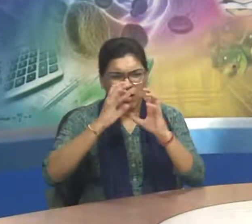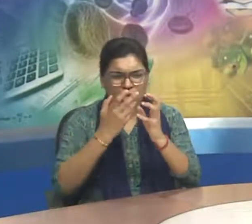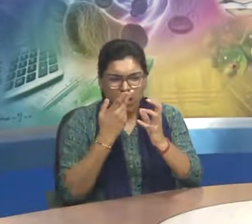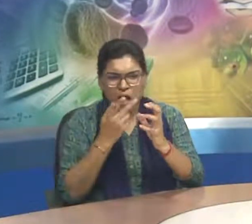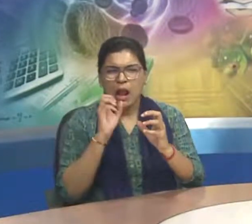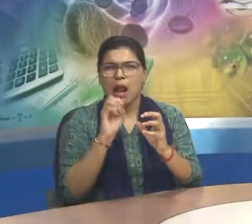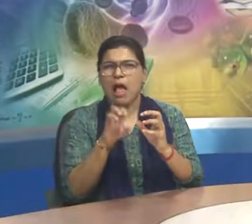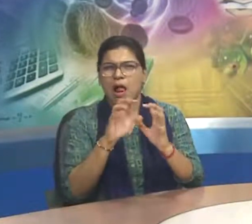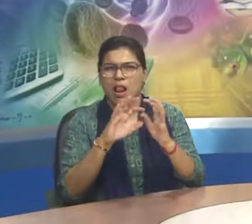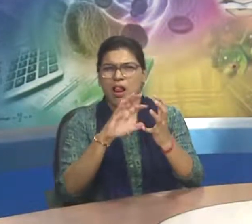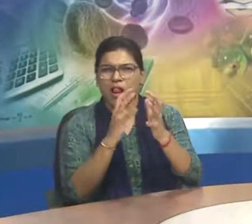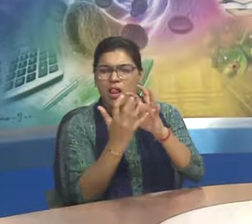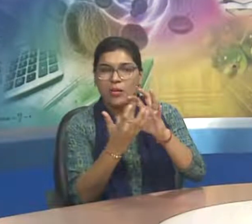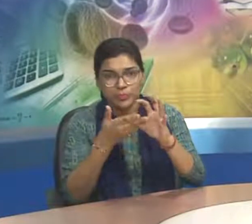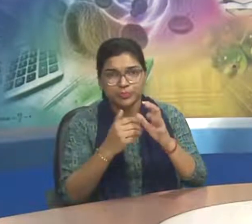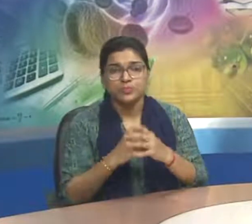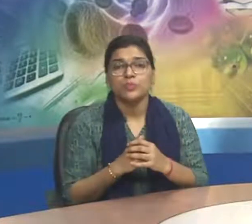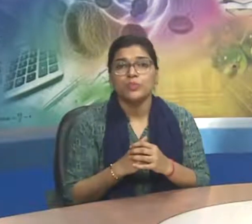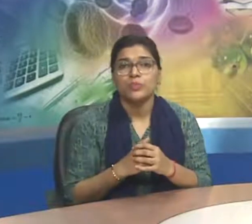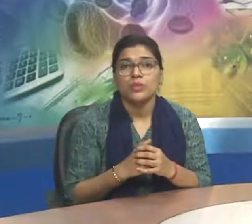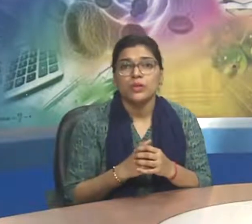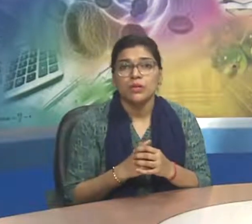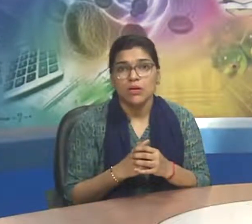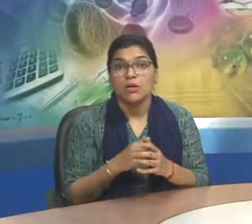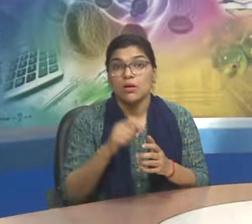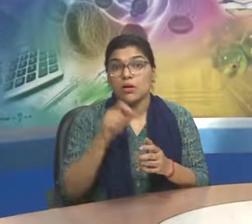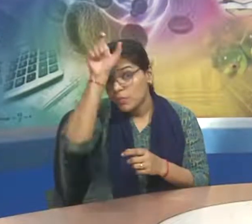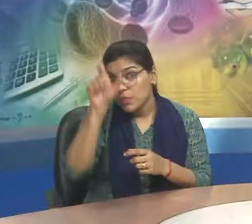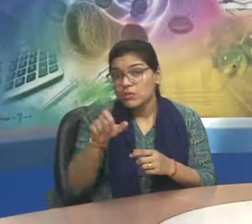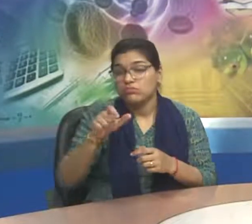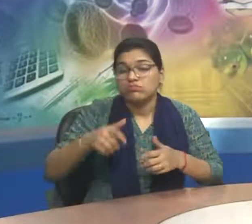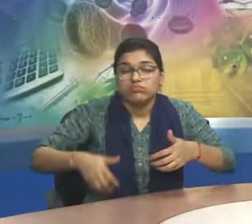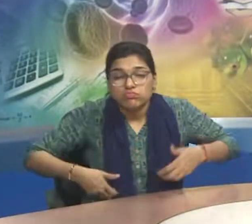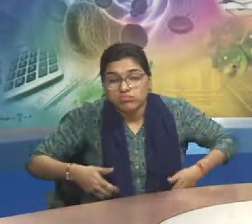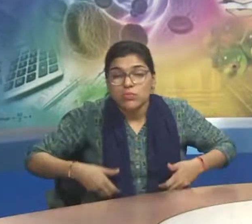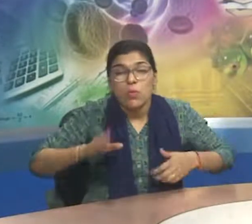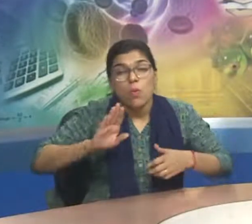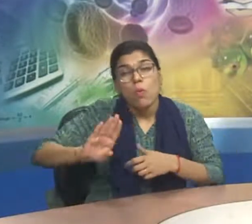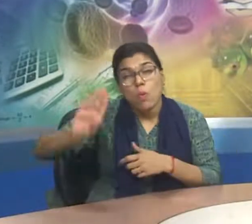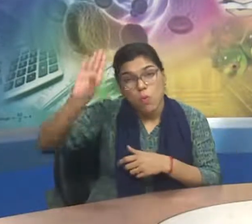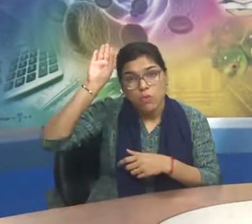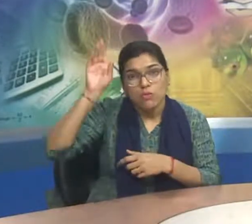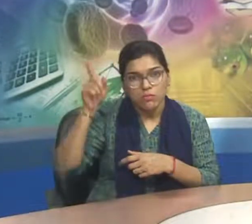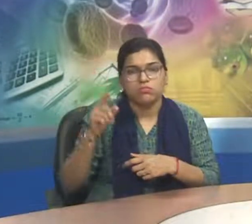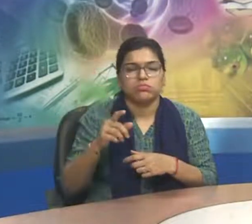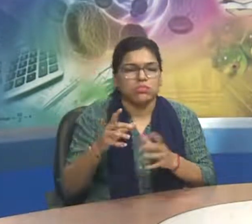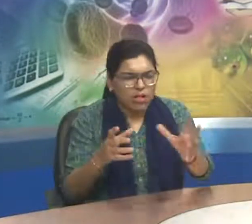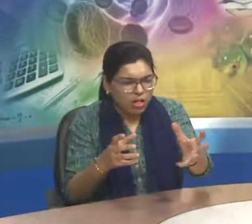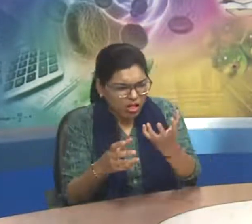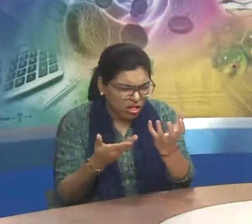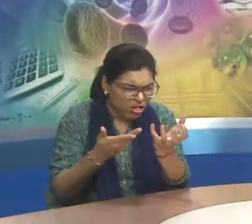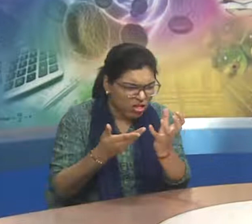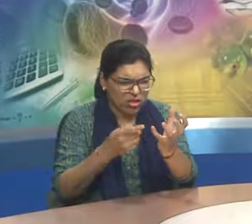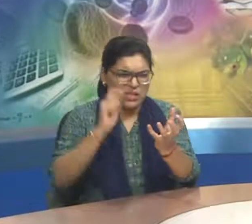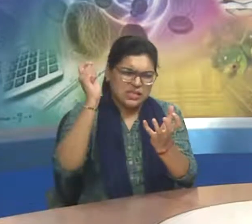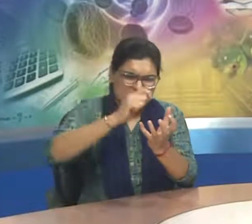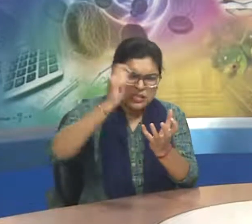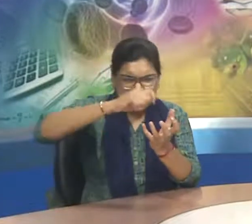have dug up the mines and removed the massive amount of different metals like